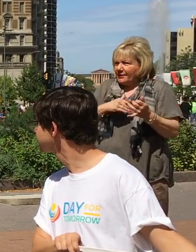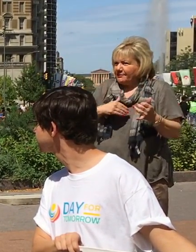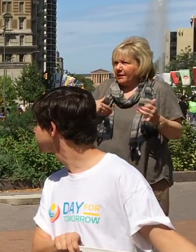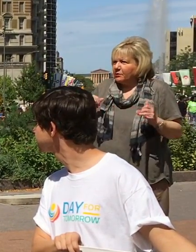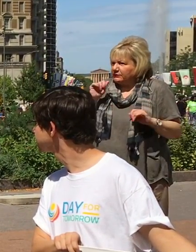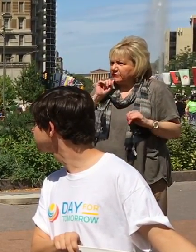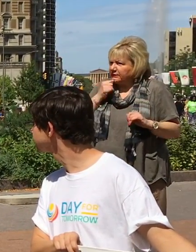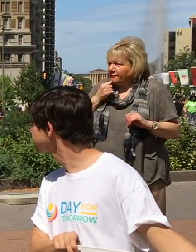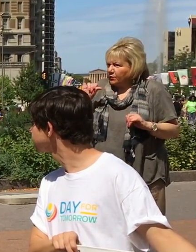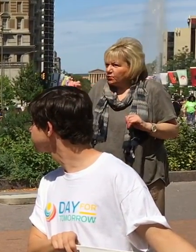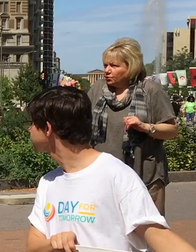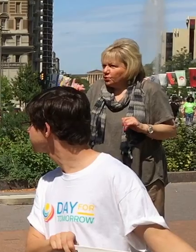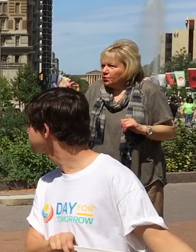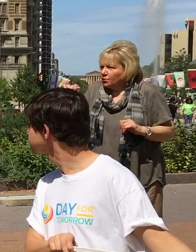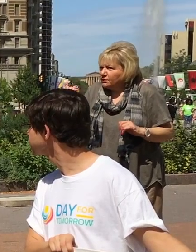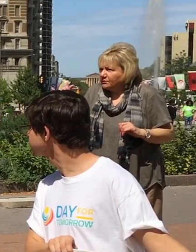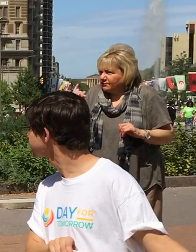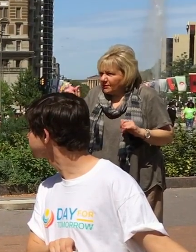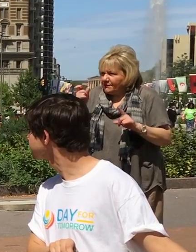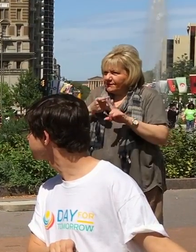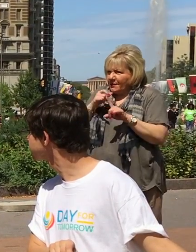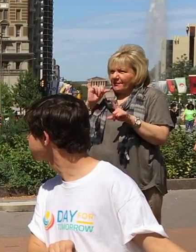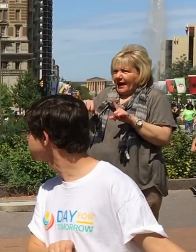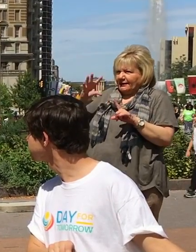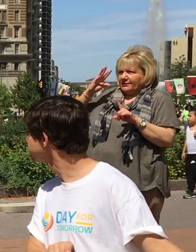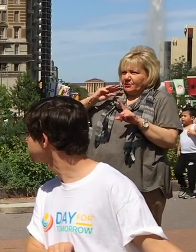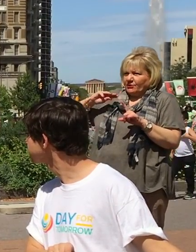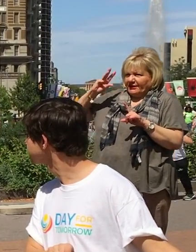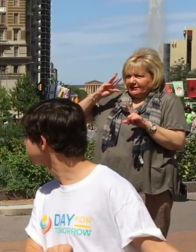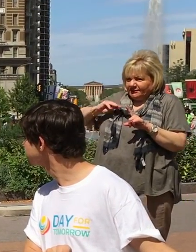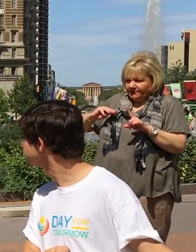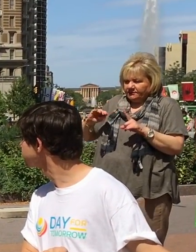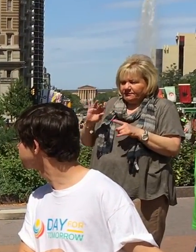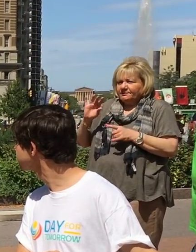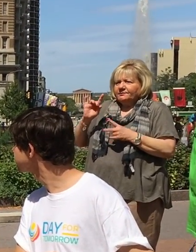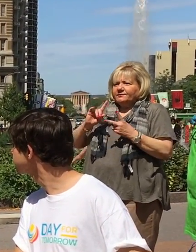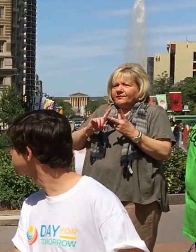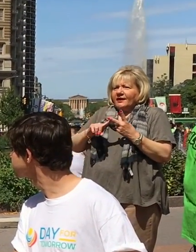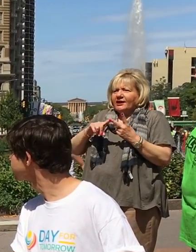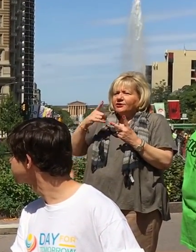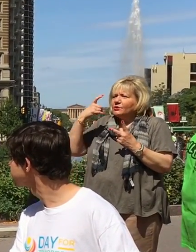your experience in through the disaster. And most recently,